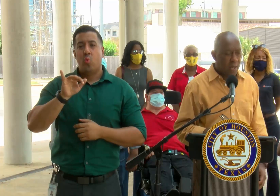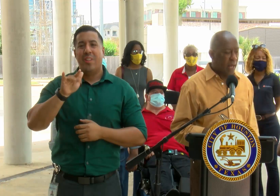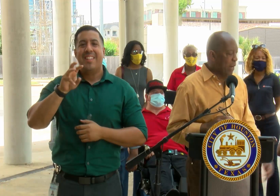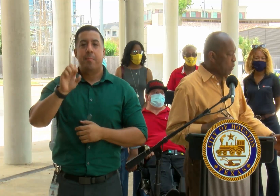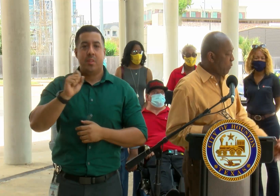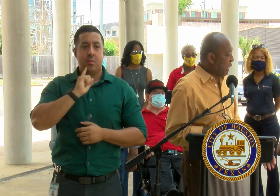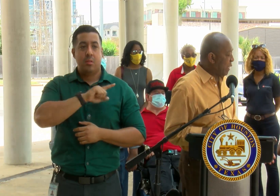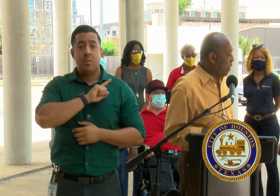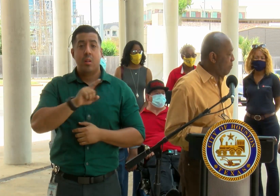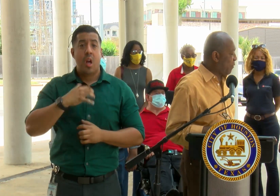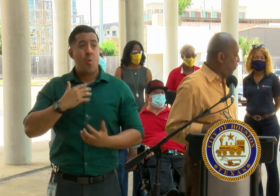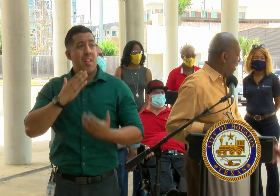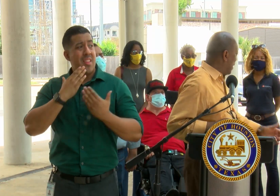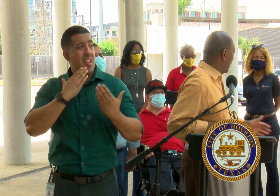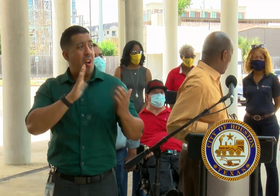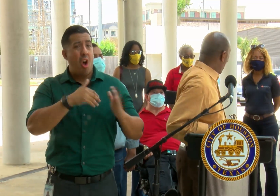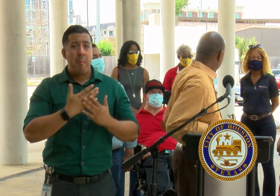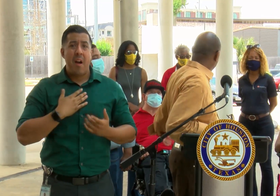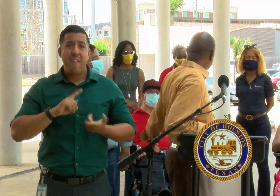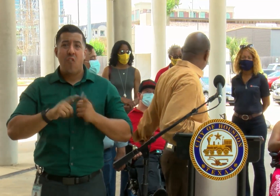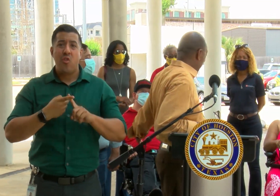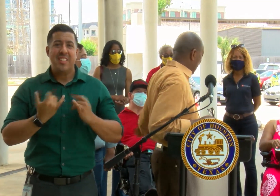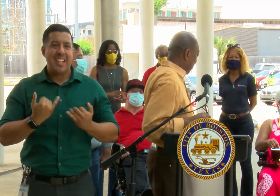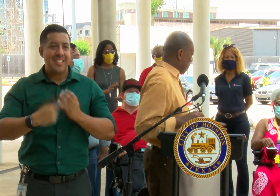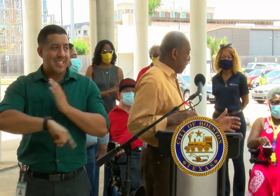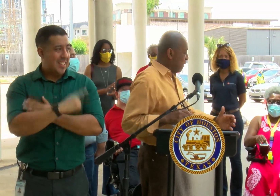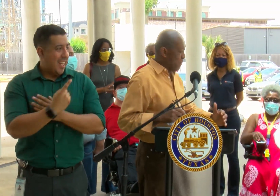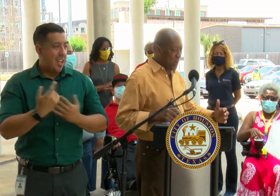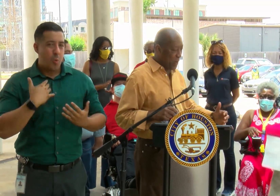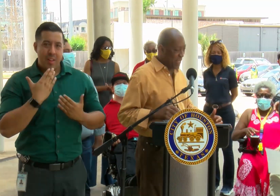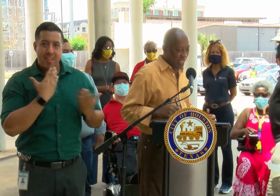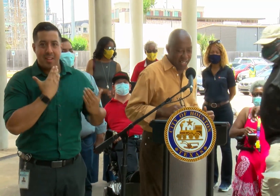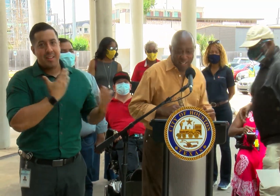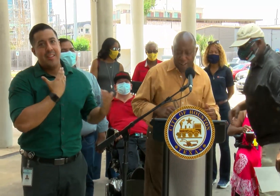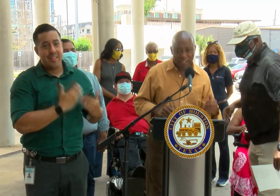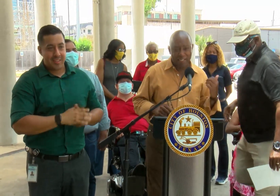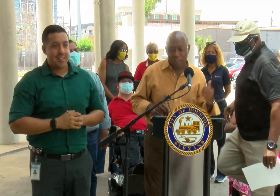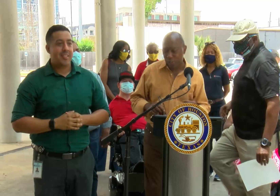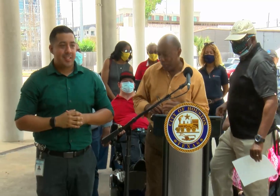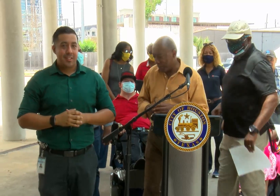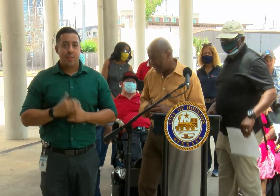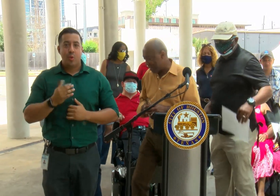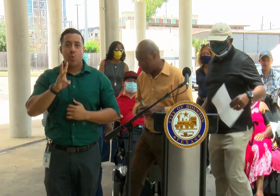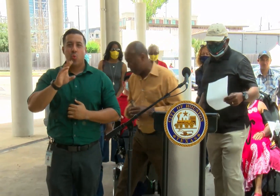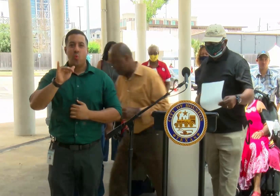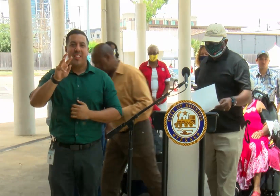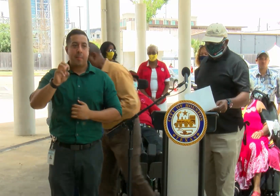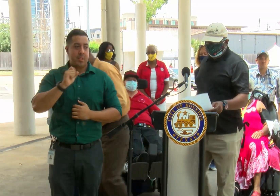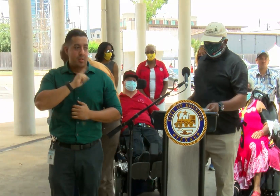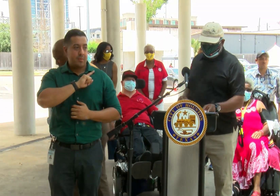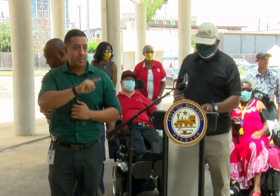Williams. And I want to thank all my friends who are with me today. Okay, Director Williams.